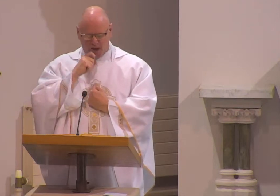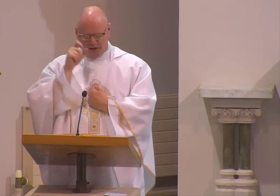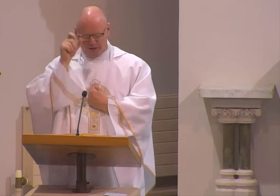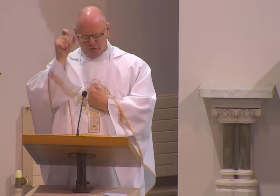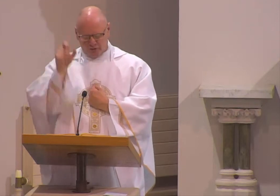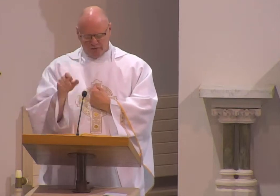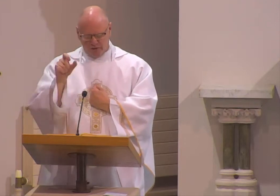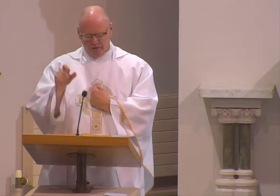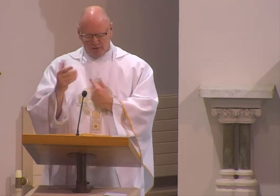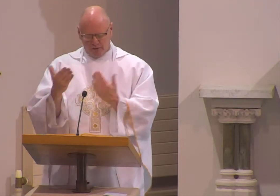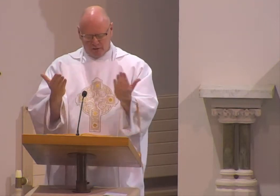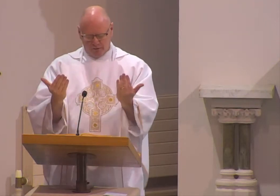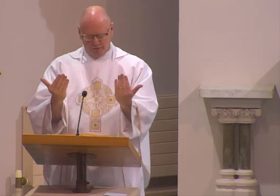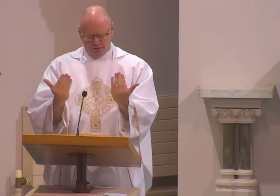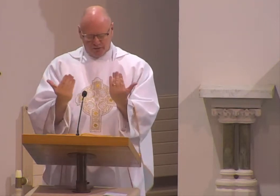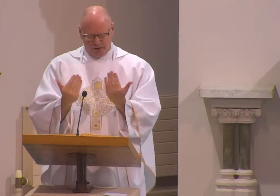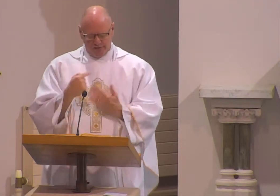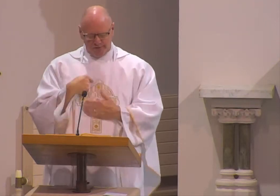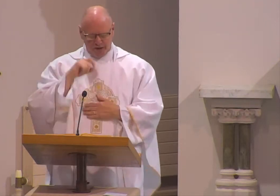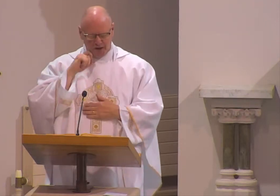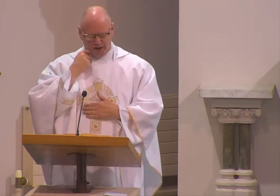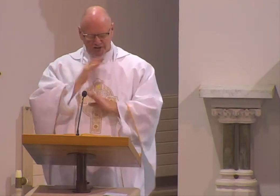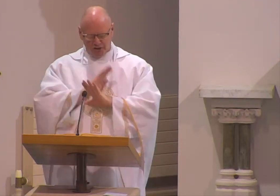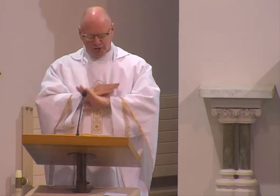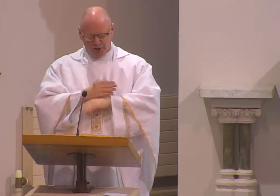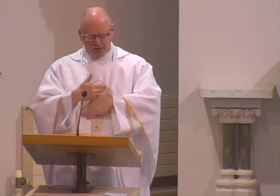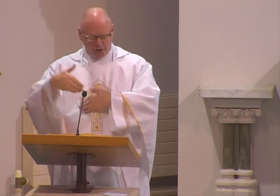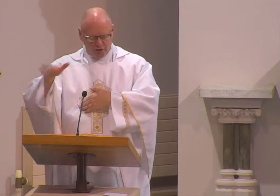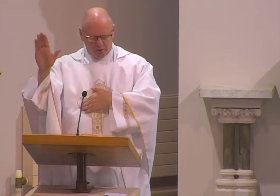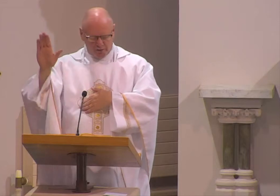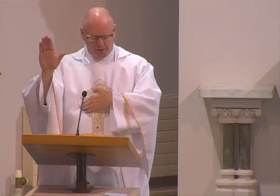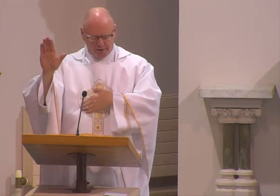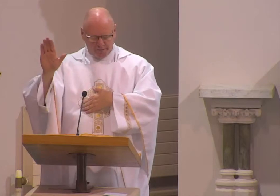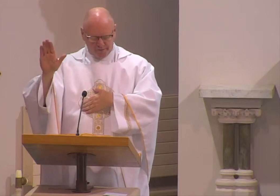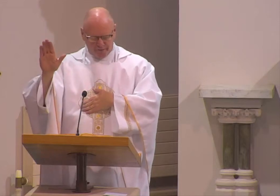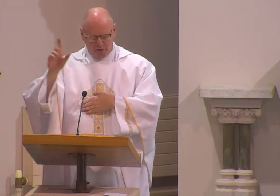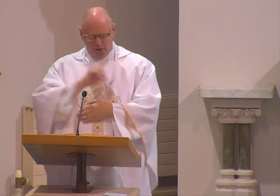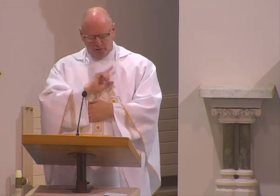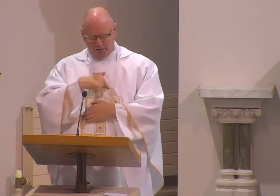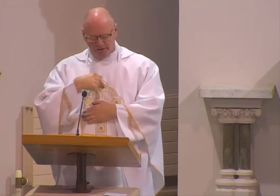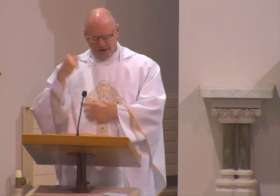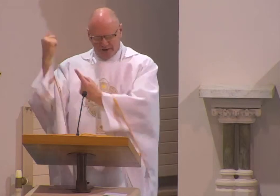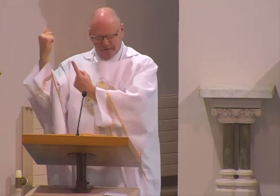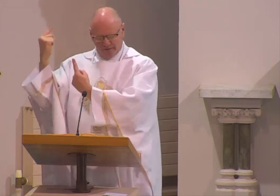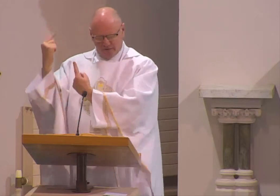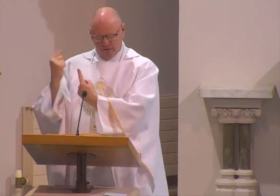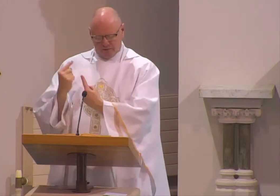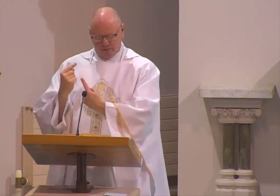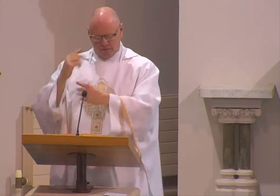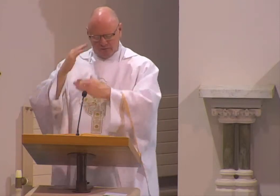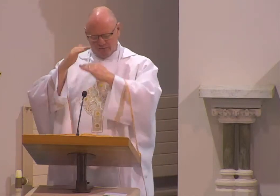and whoever comes to me, I shall not turn them away, because I have come from